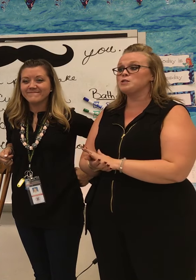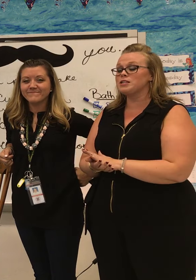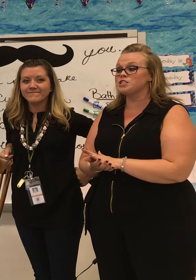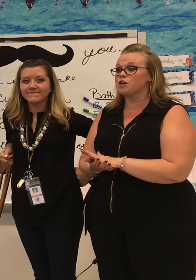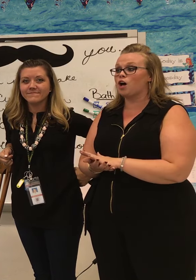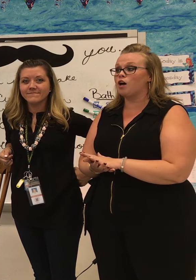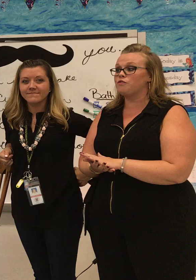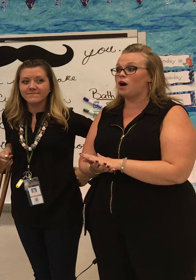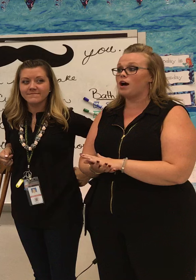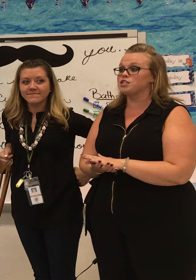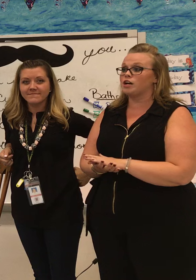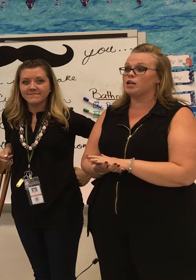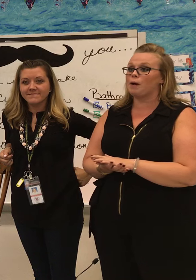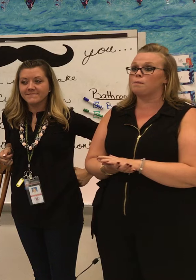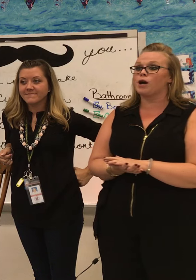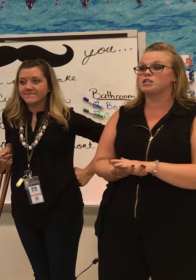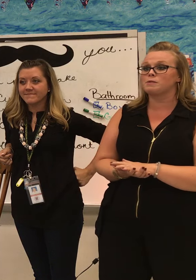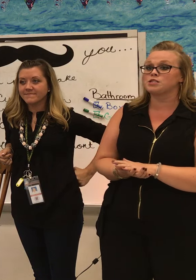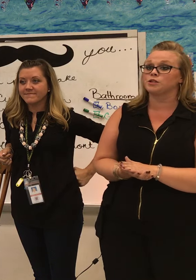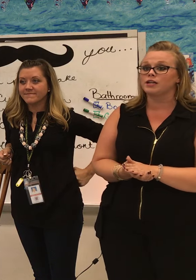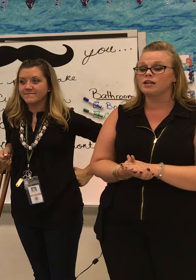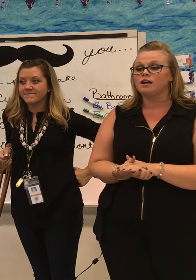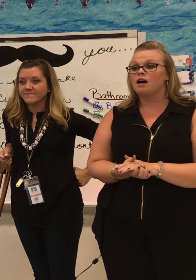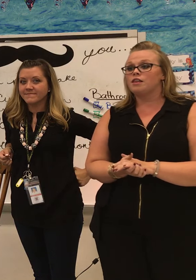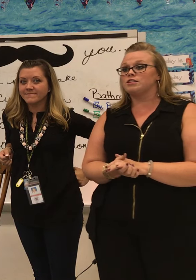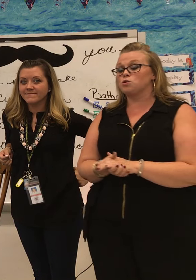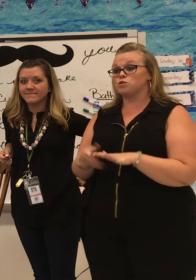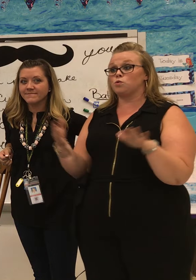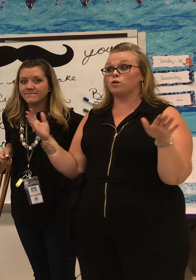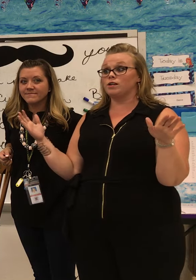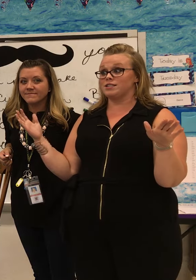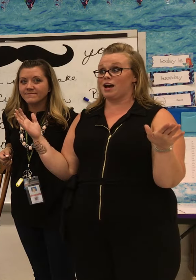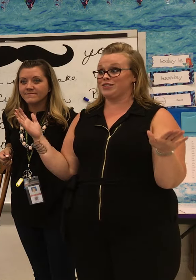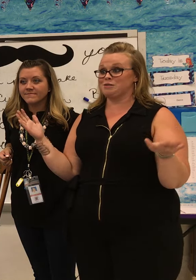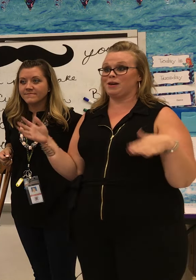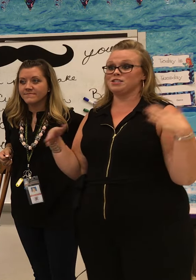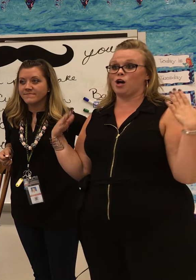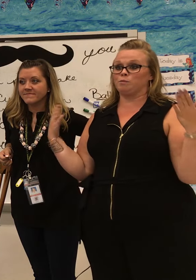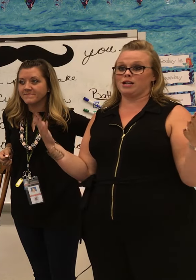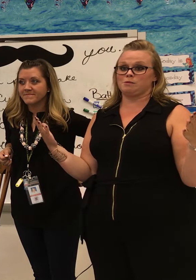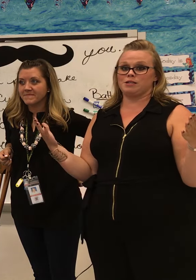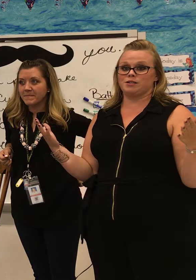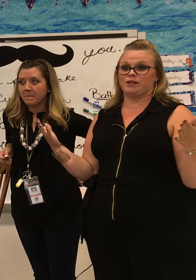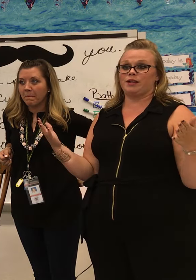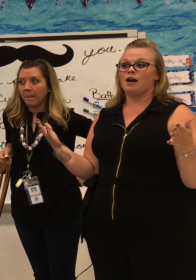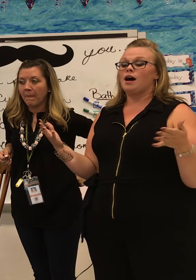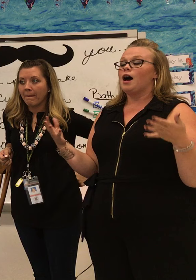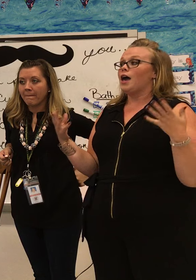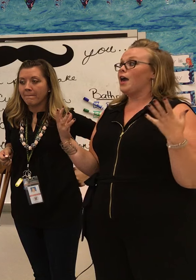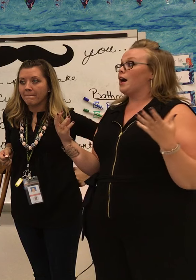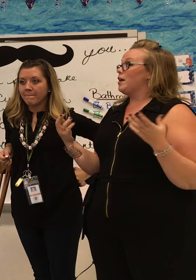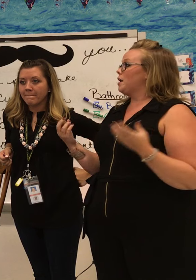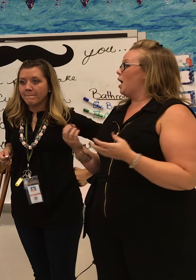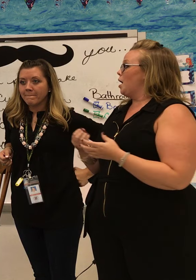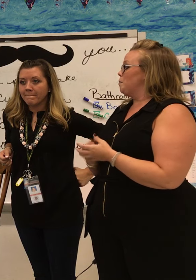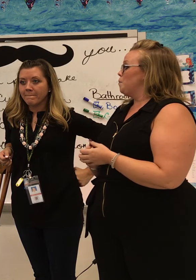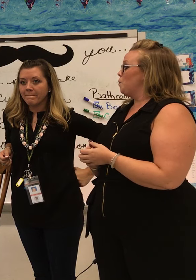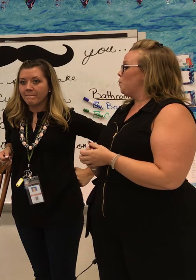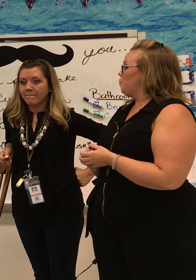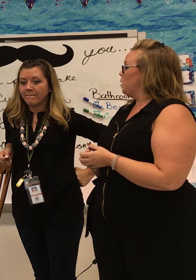We first wanted to start off talking about project-based learning. This whole school is obviously based on project-based learning.